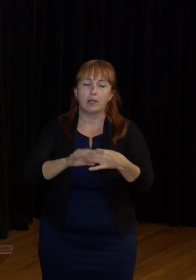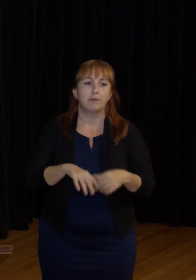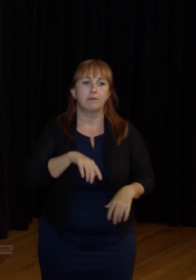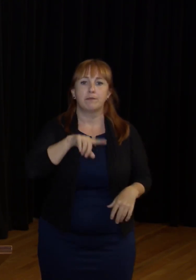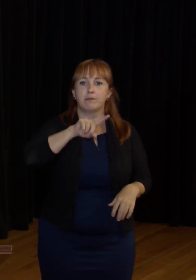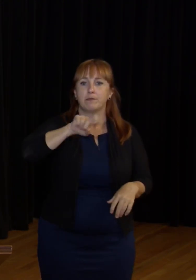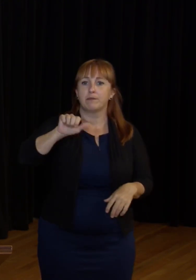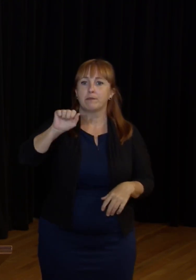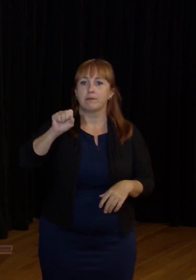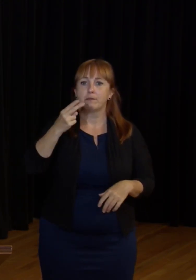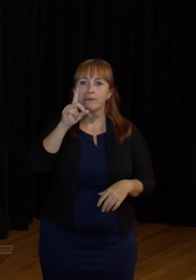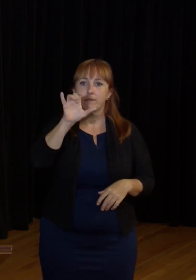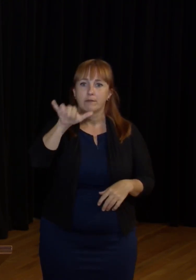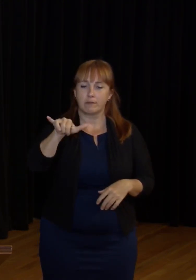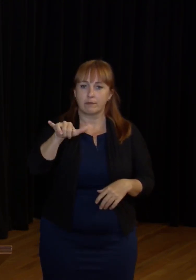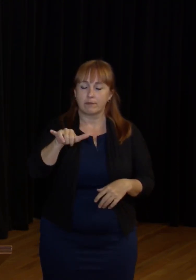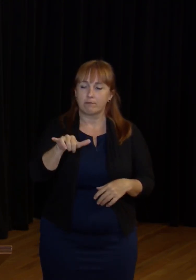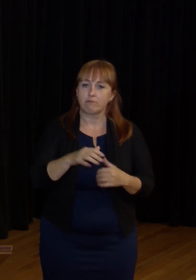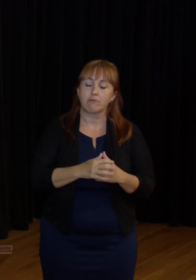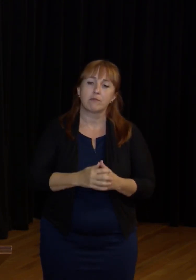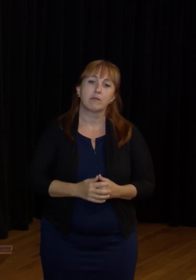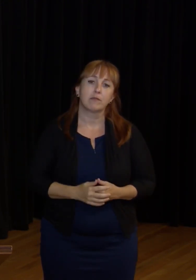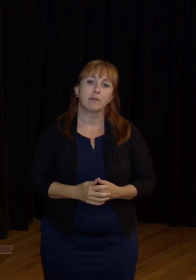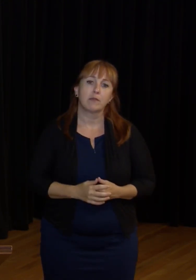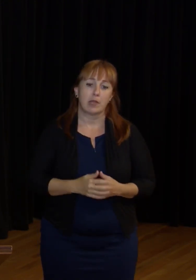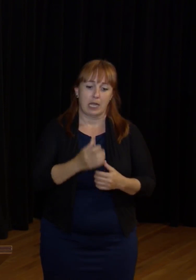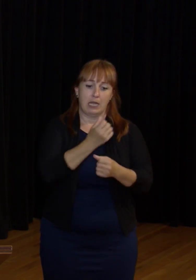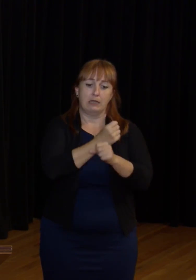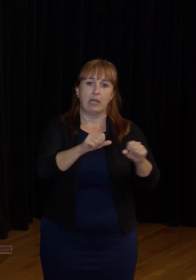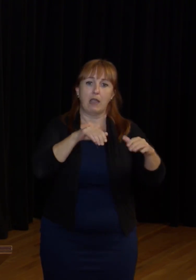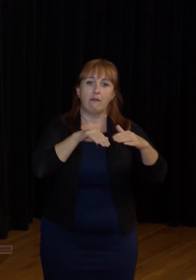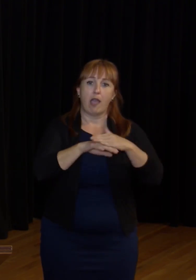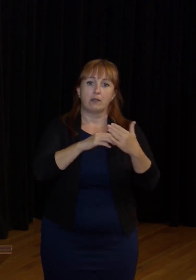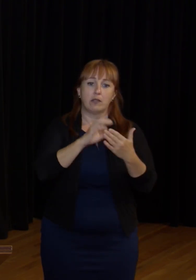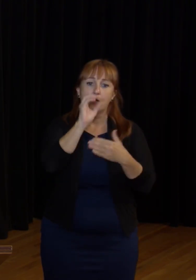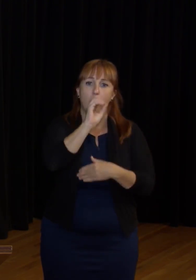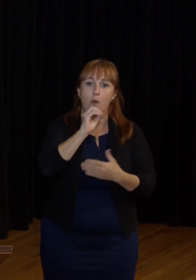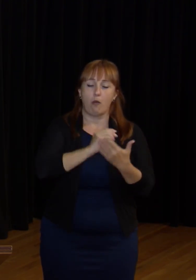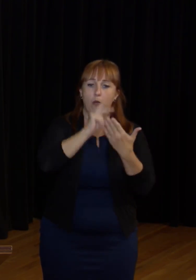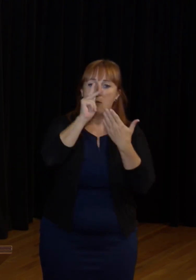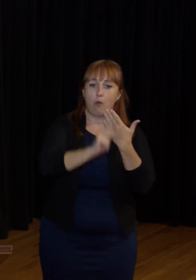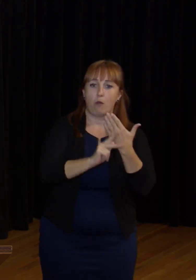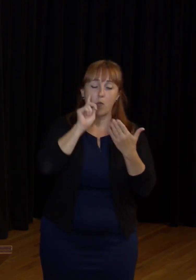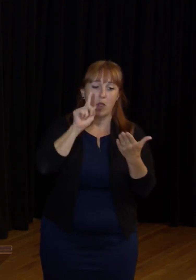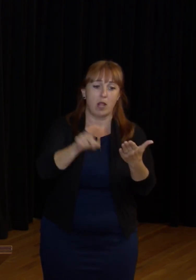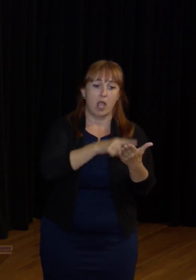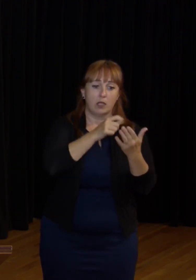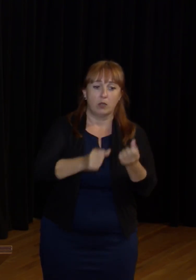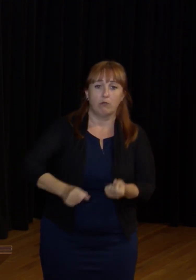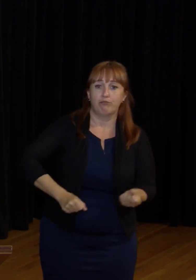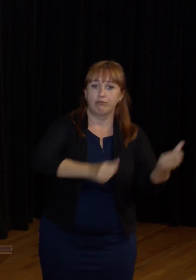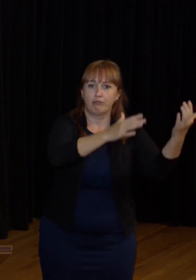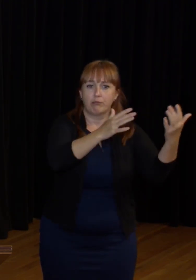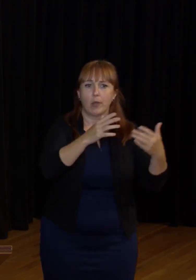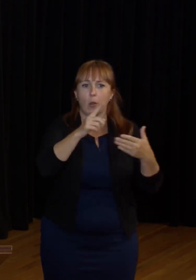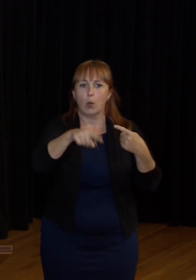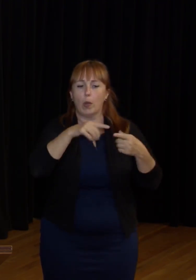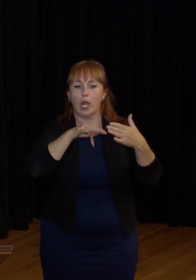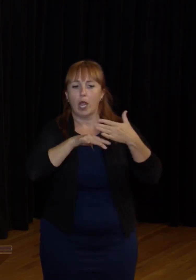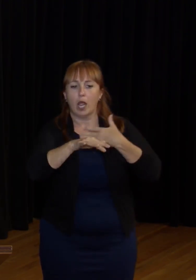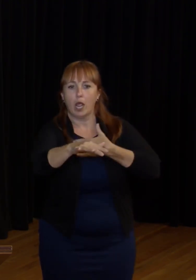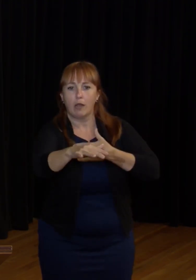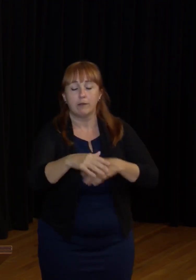Ashley Mizul. Will there be a scenario where the Safe Access Oahu program will no longer be needed? If so, how far out is that? I